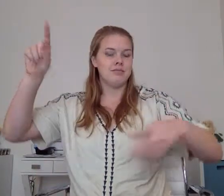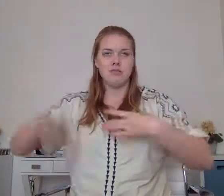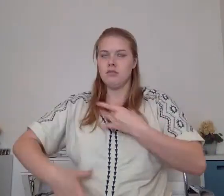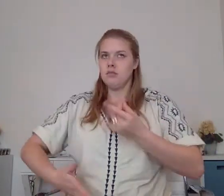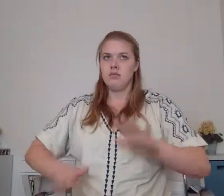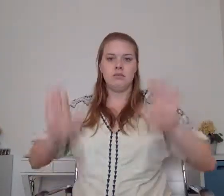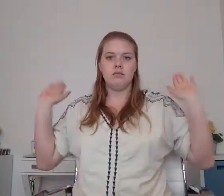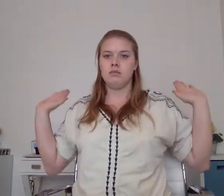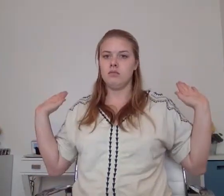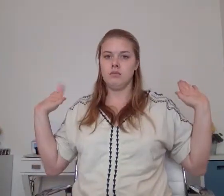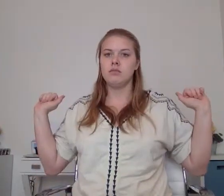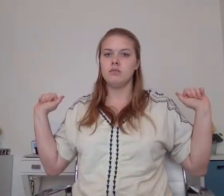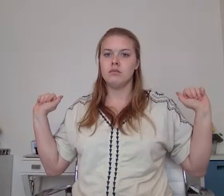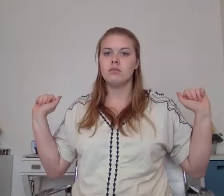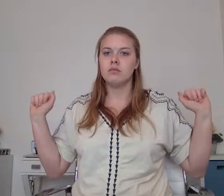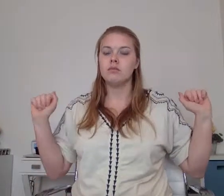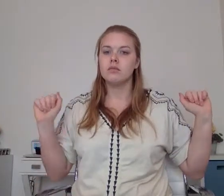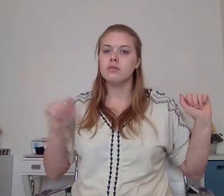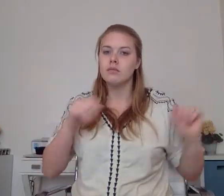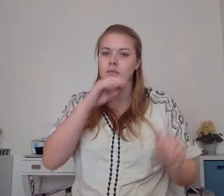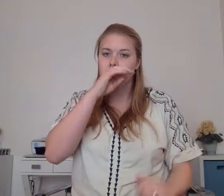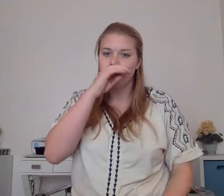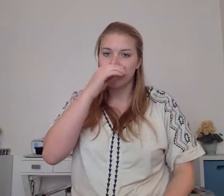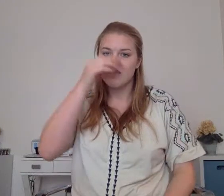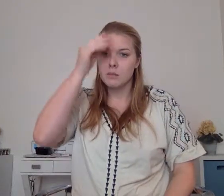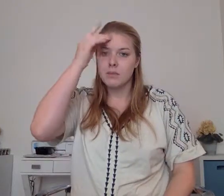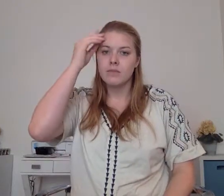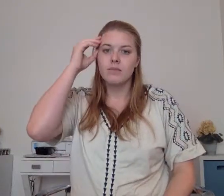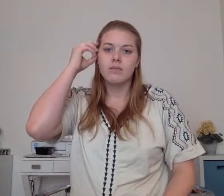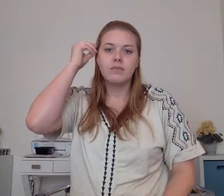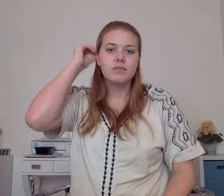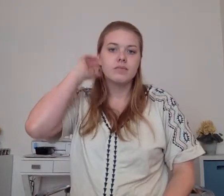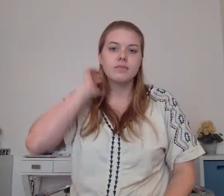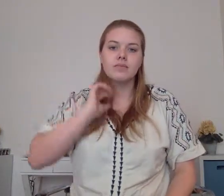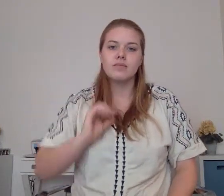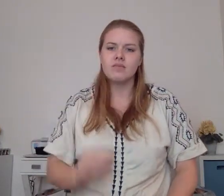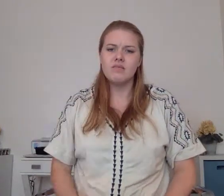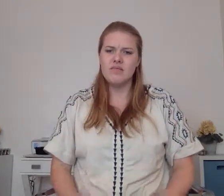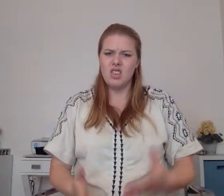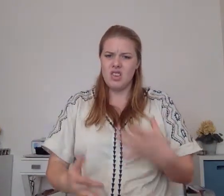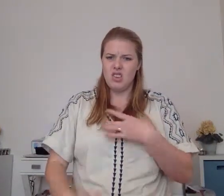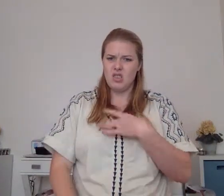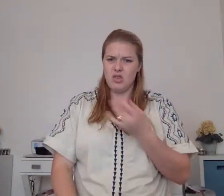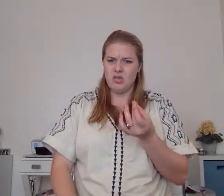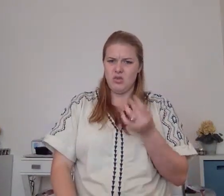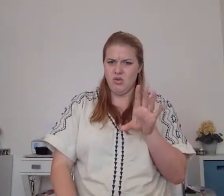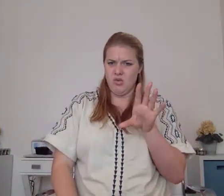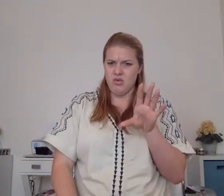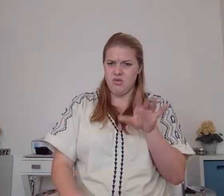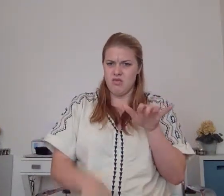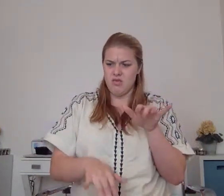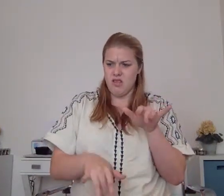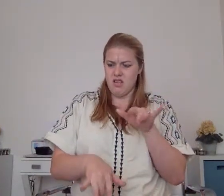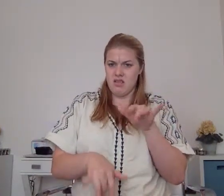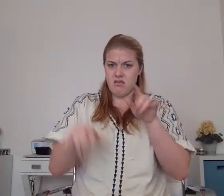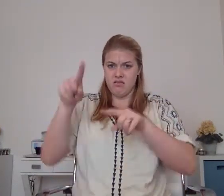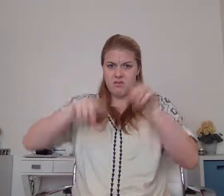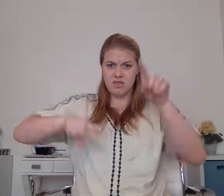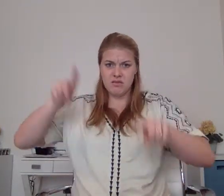say, intolerance of ambiguity is the sign of an authoritarian personality. But